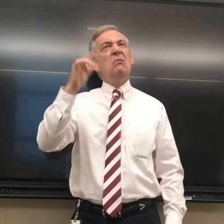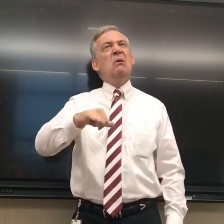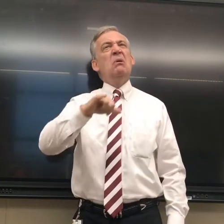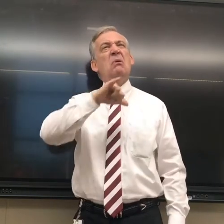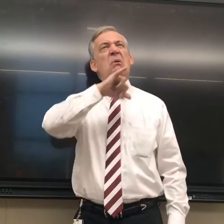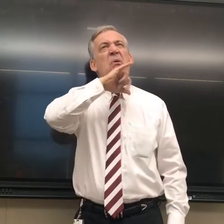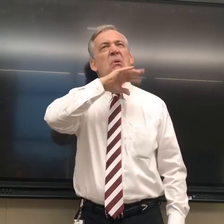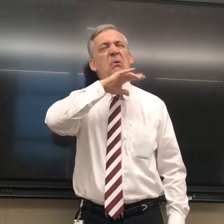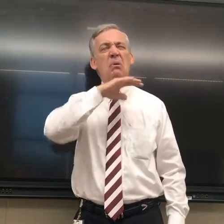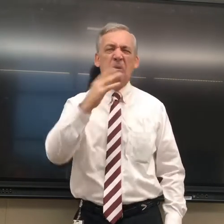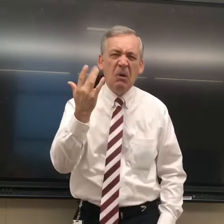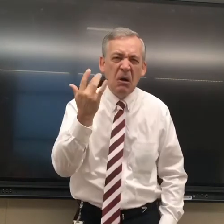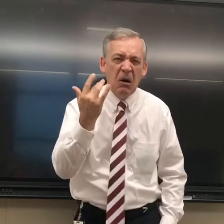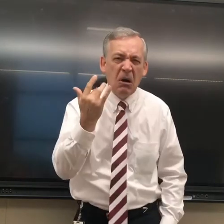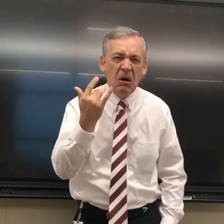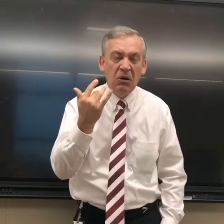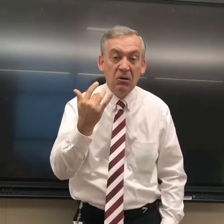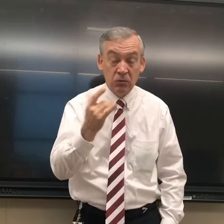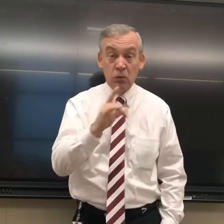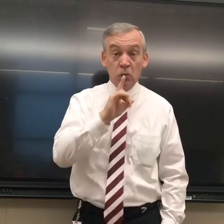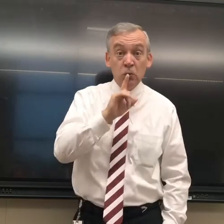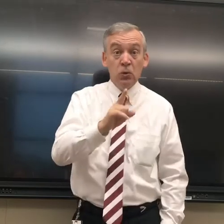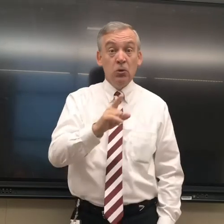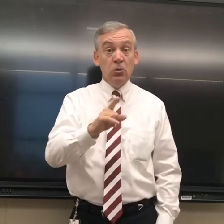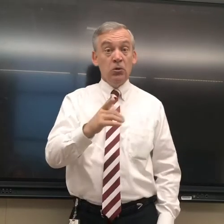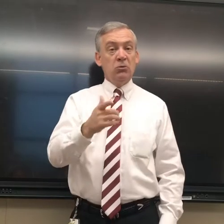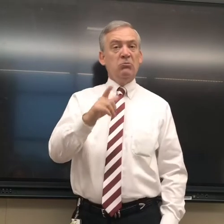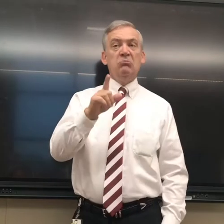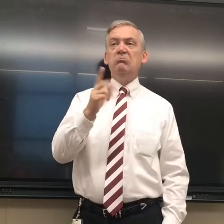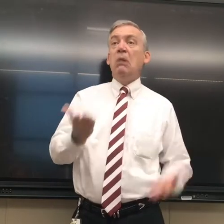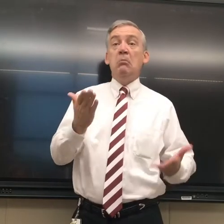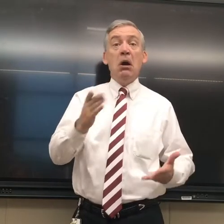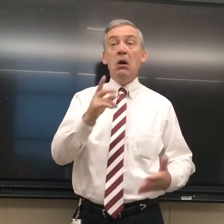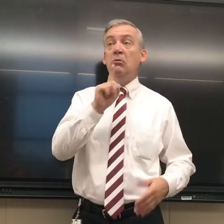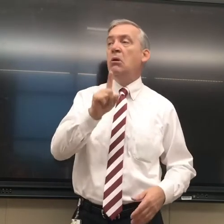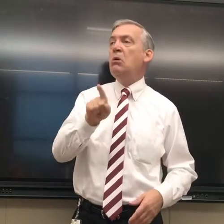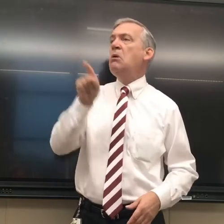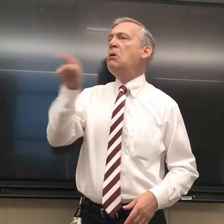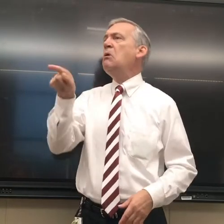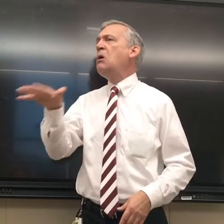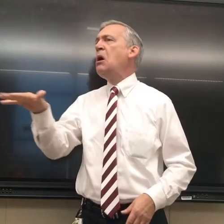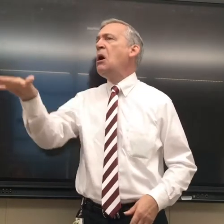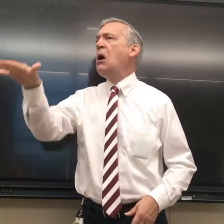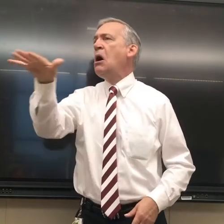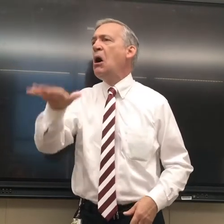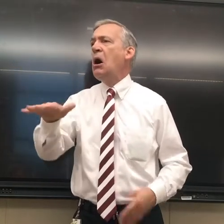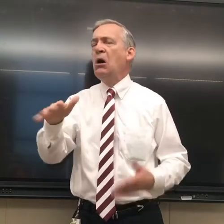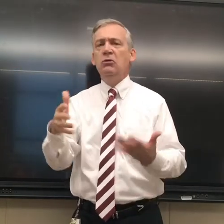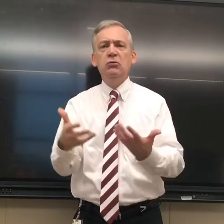Surely there must have been lush green lawns and paved